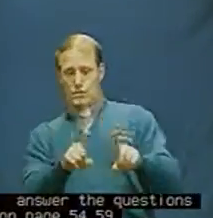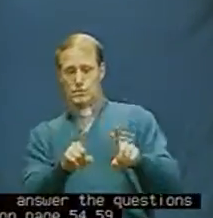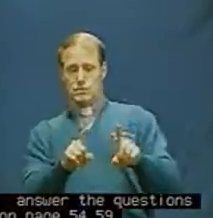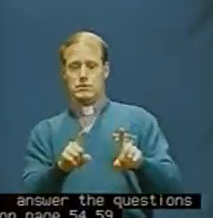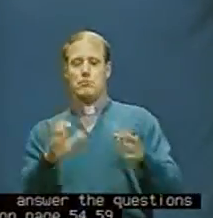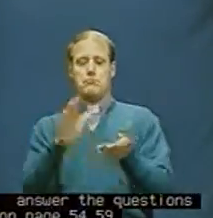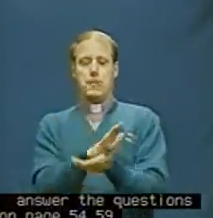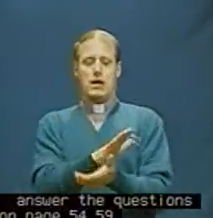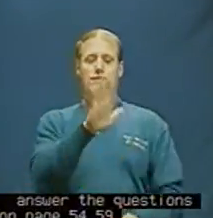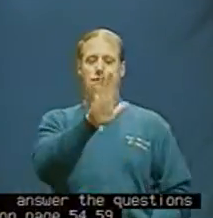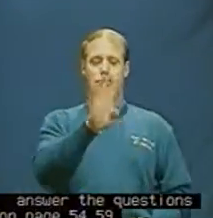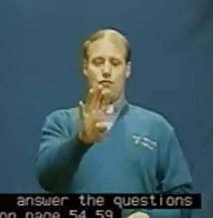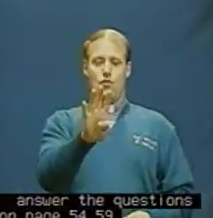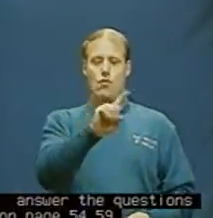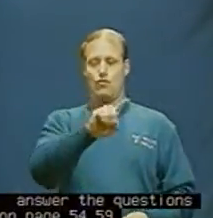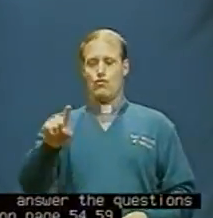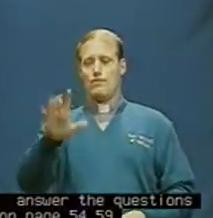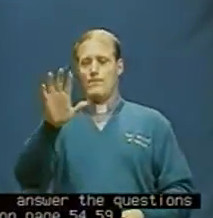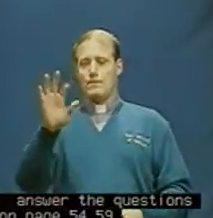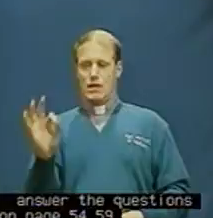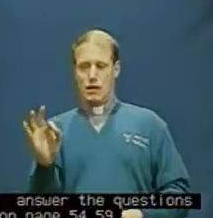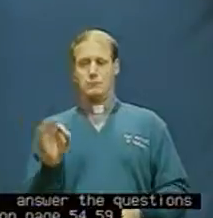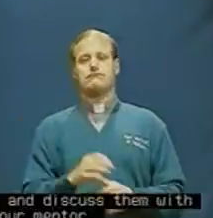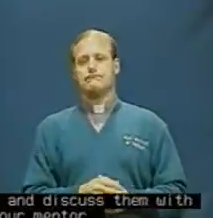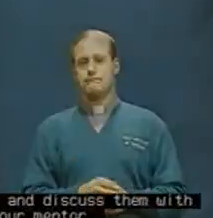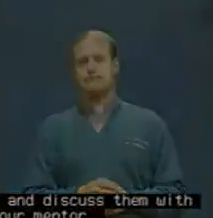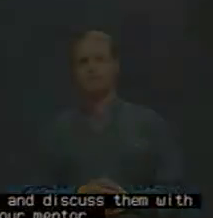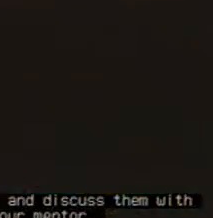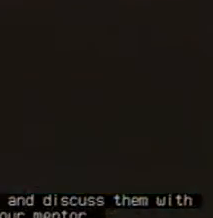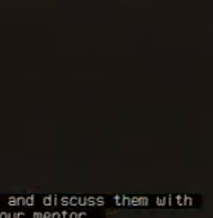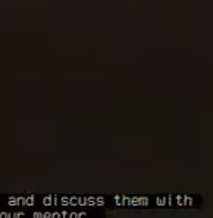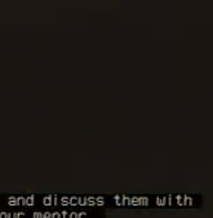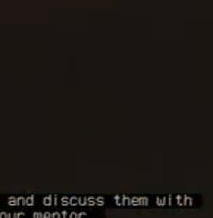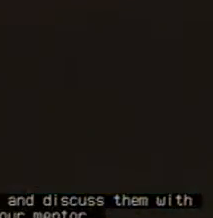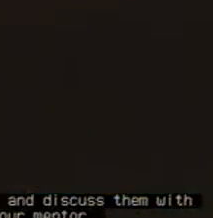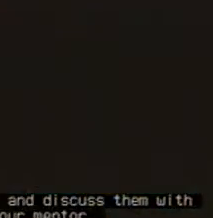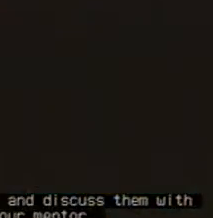answer the questions on page 54 through 59 and discuss them with your mentor.